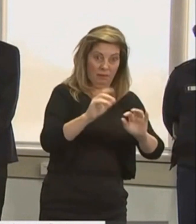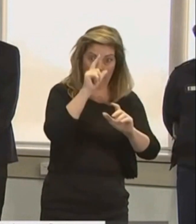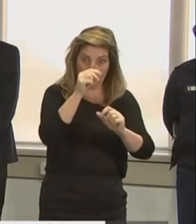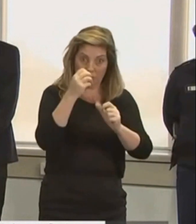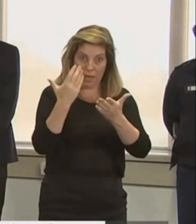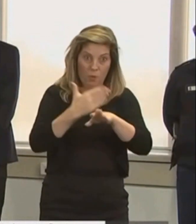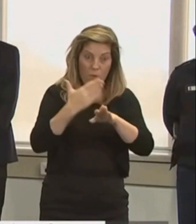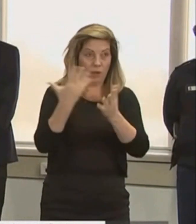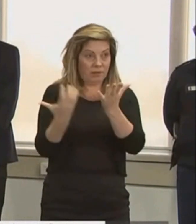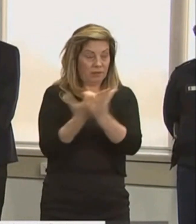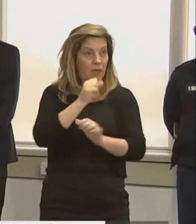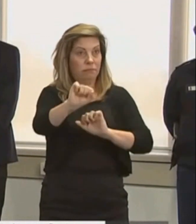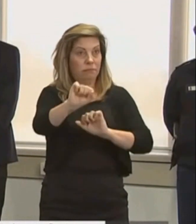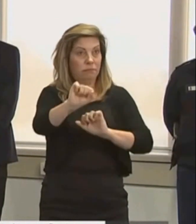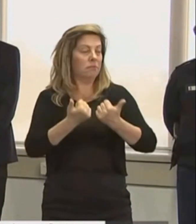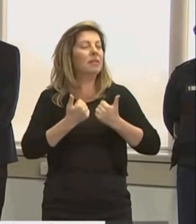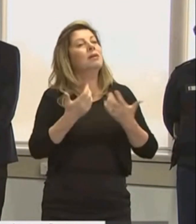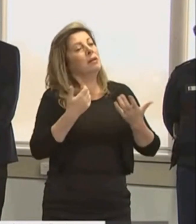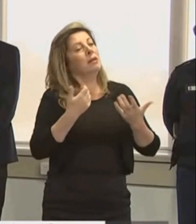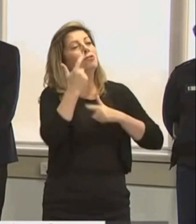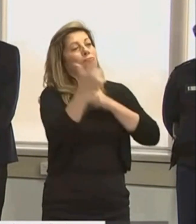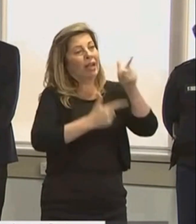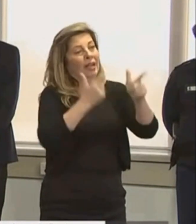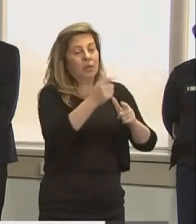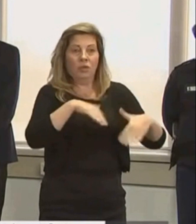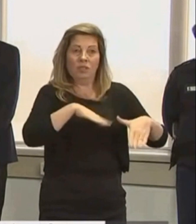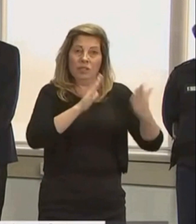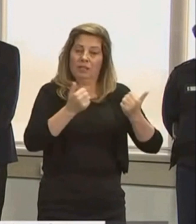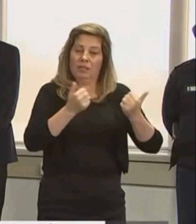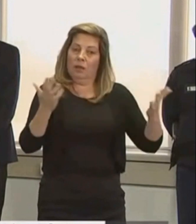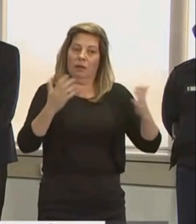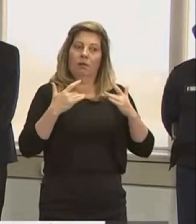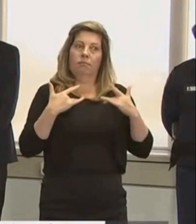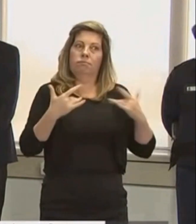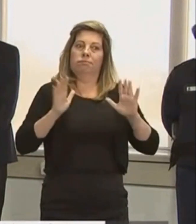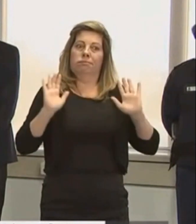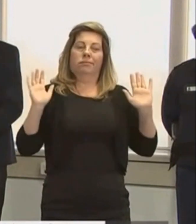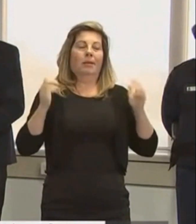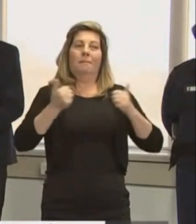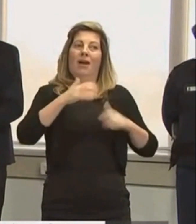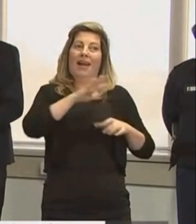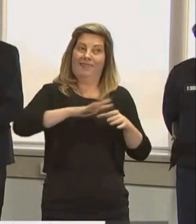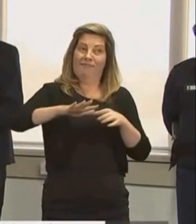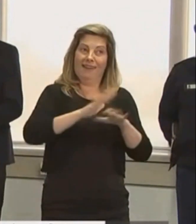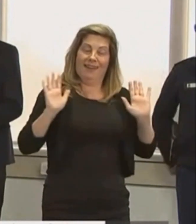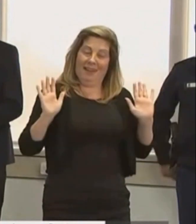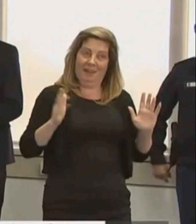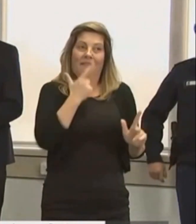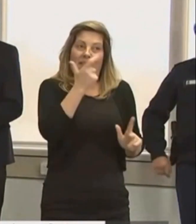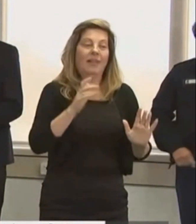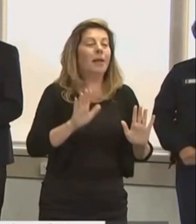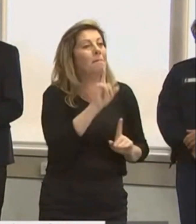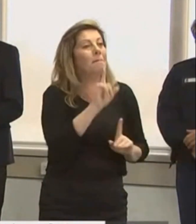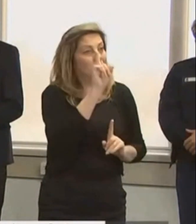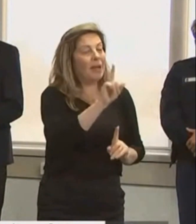works for them also works for their employees. And of course the value, as we'll hear in a few moments, there are some transport